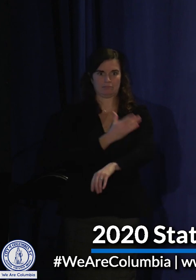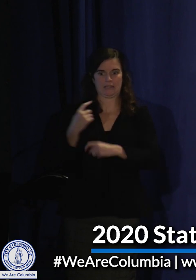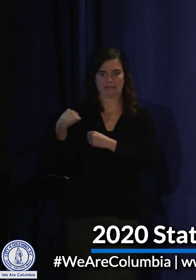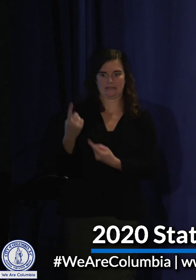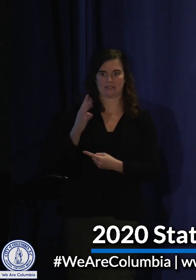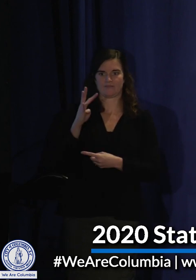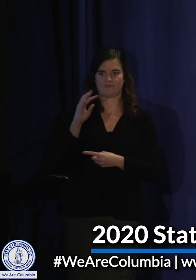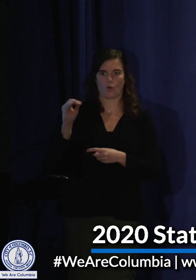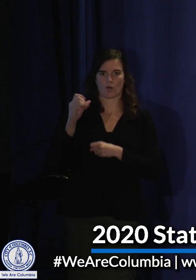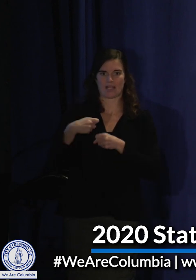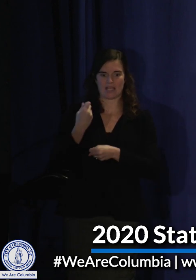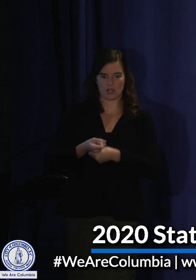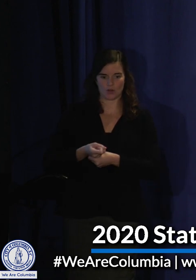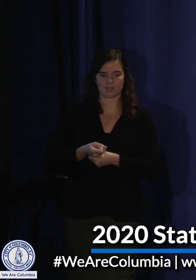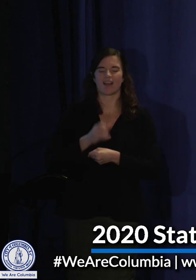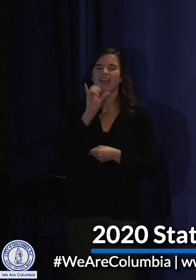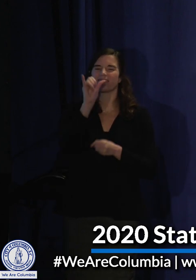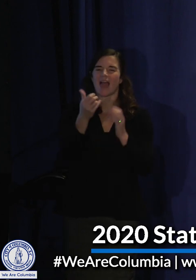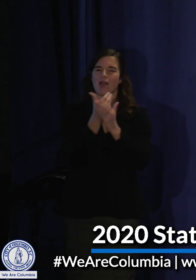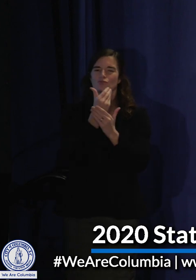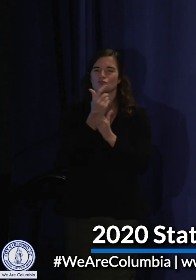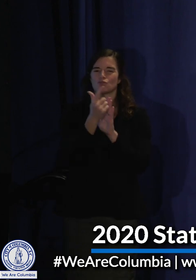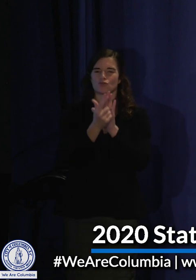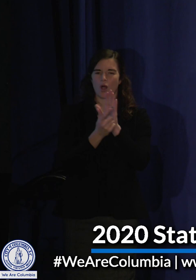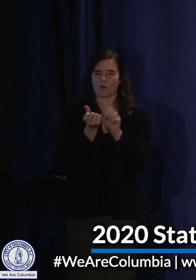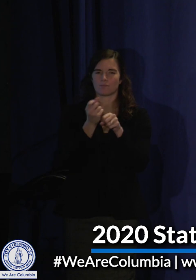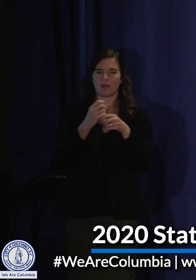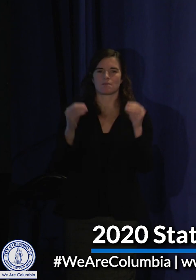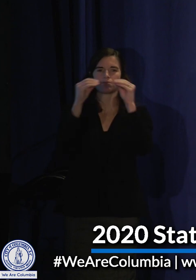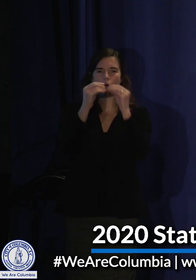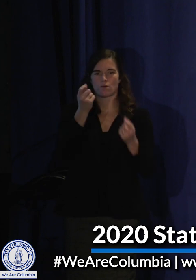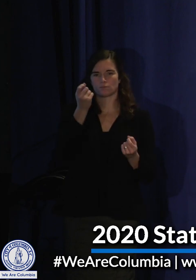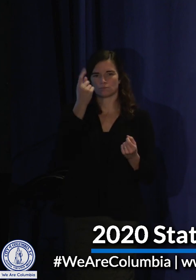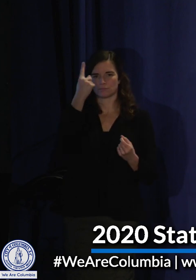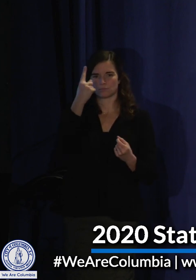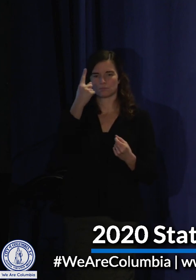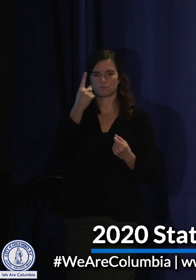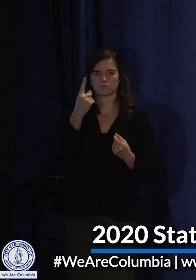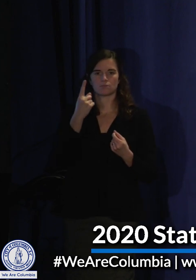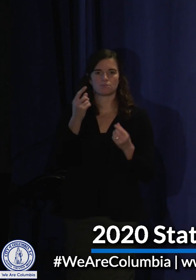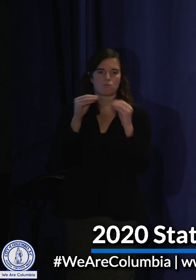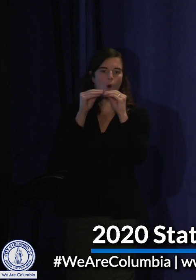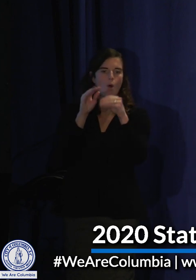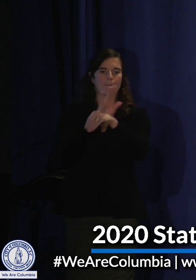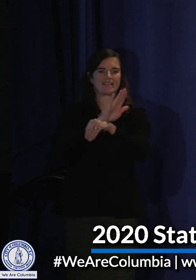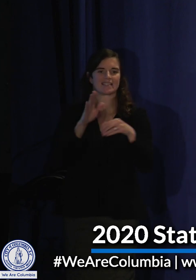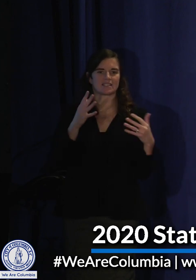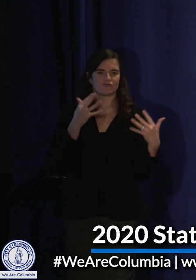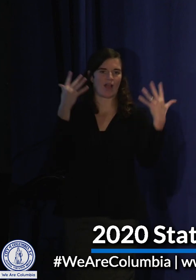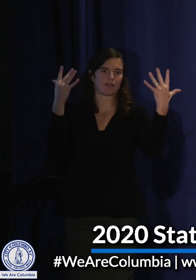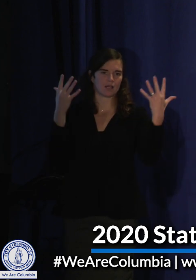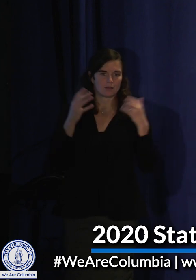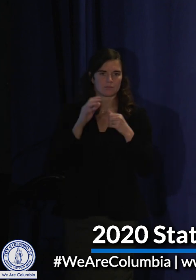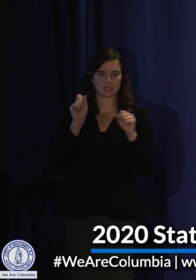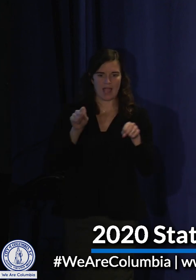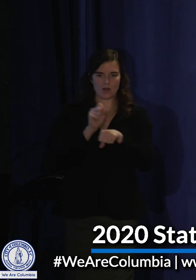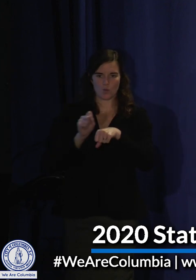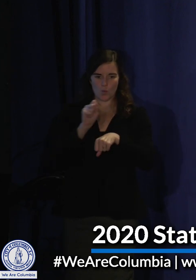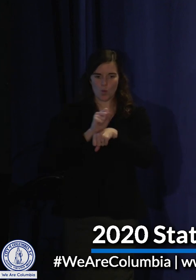new code streamlines and makes it much more understandable, being much more business friendly, working with our business leaders, our chamber,